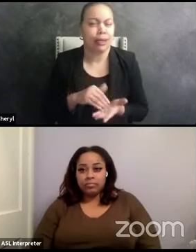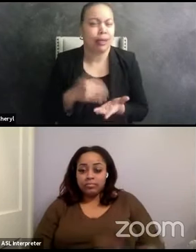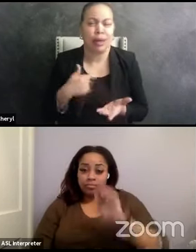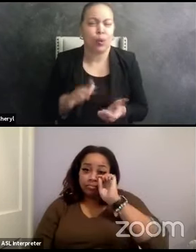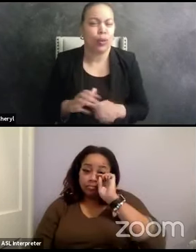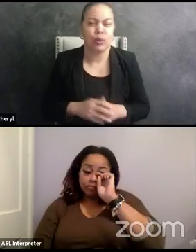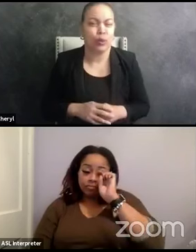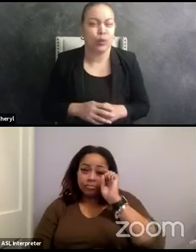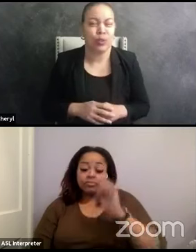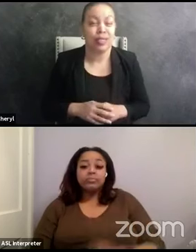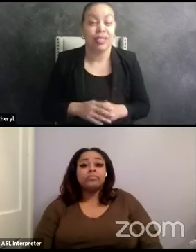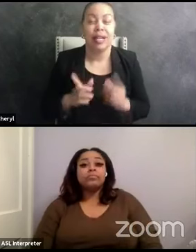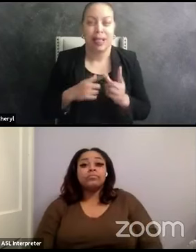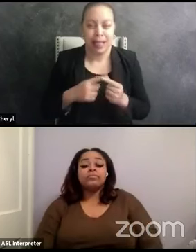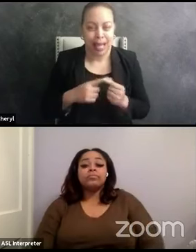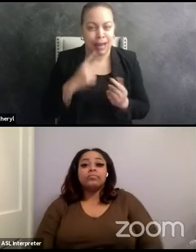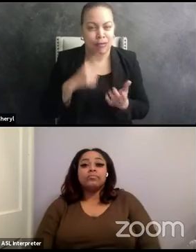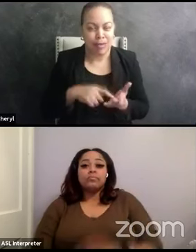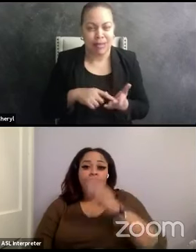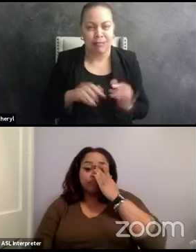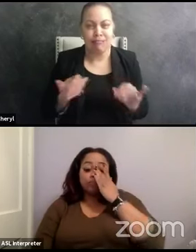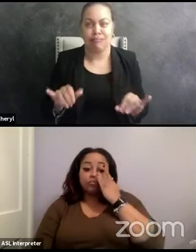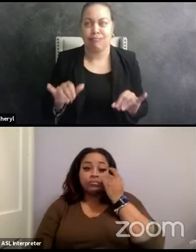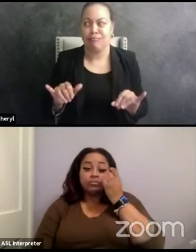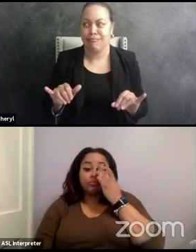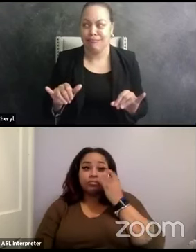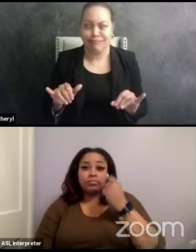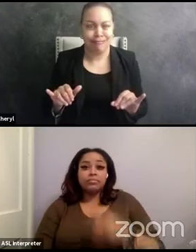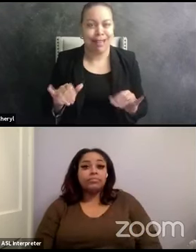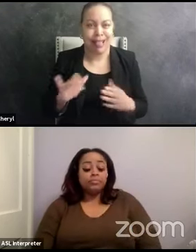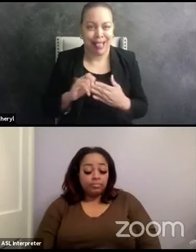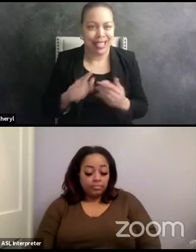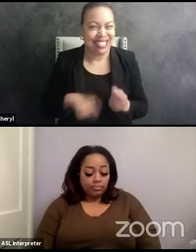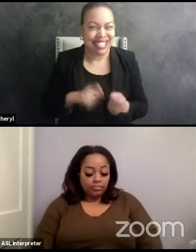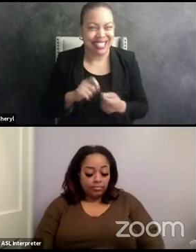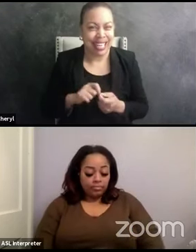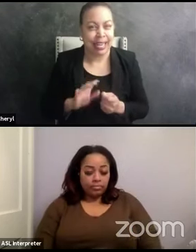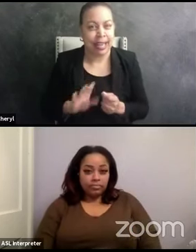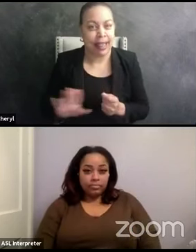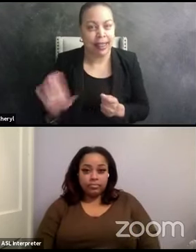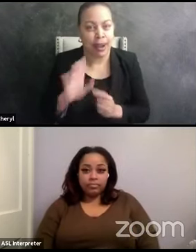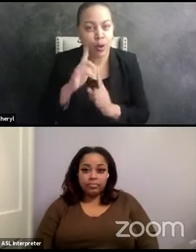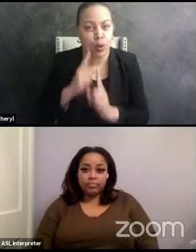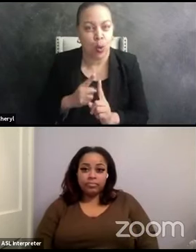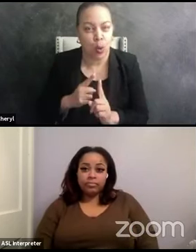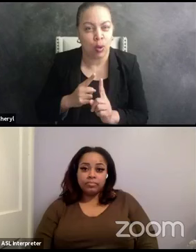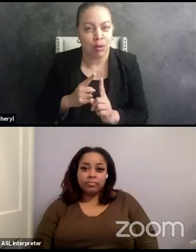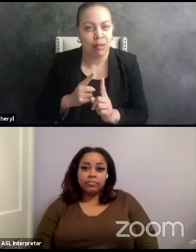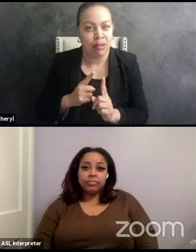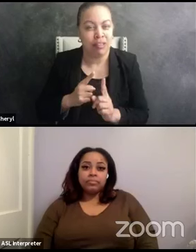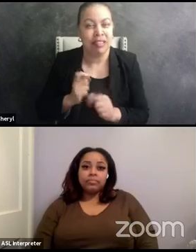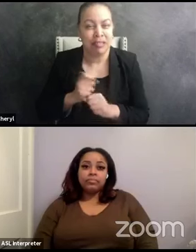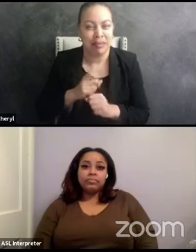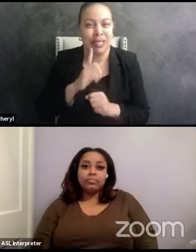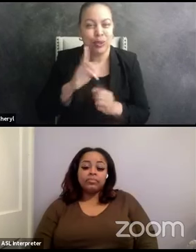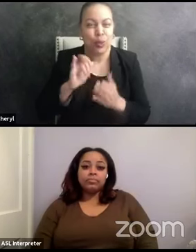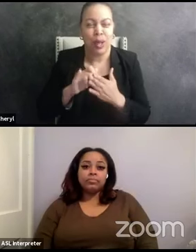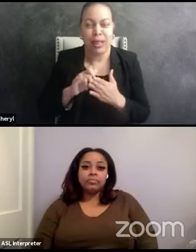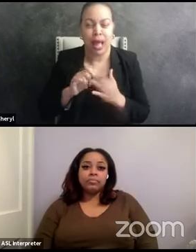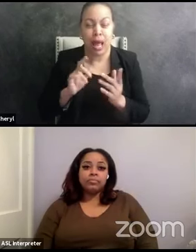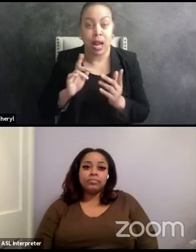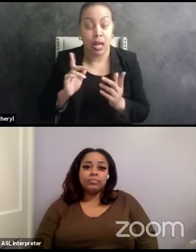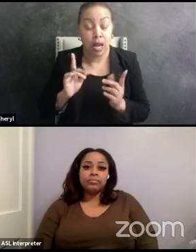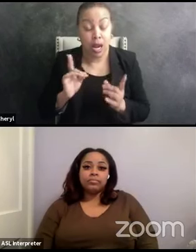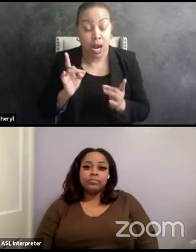fun. And then I realized, like, wait a minute, that's like exactly their goal, was to make sure that that the cost is so